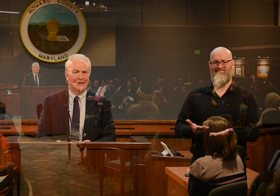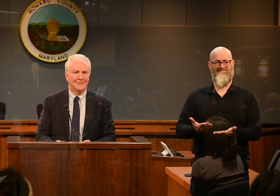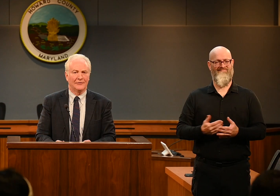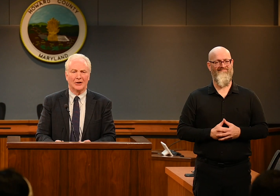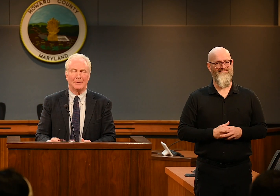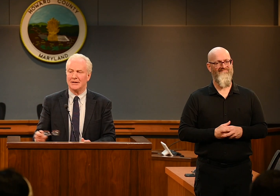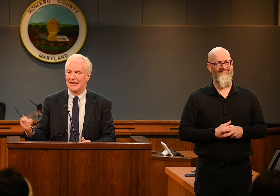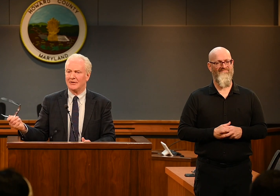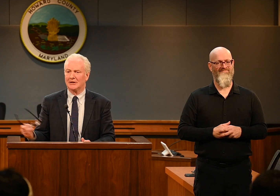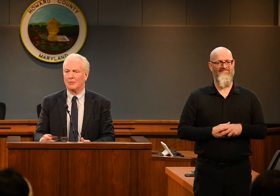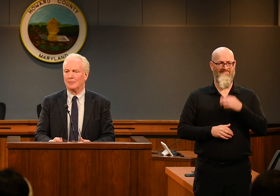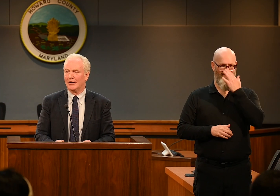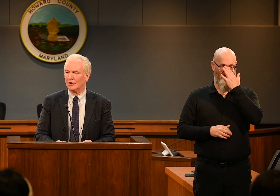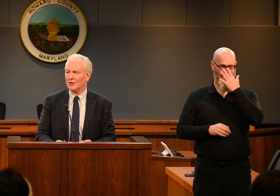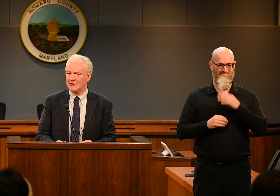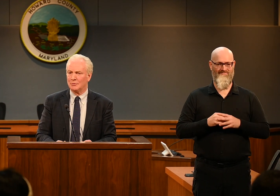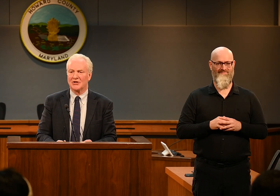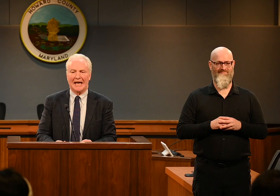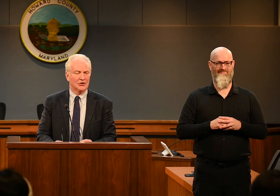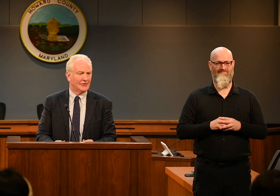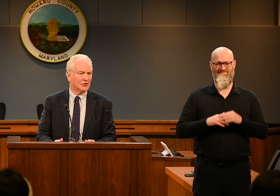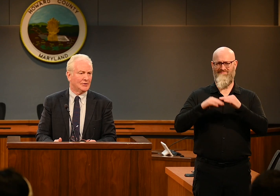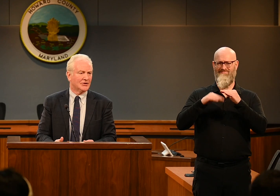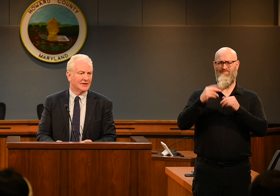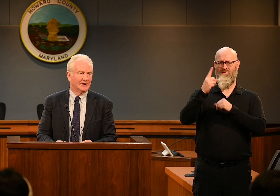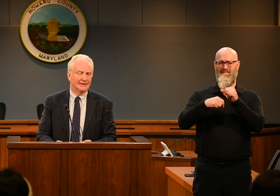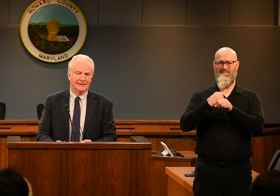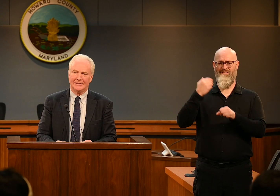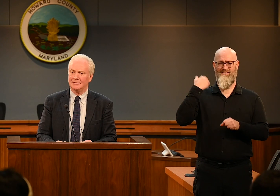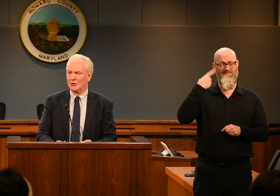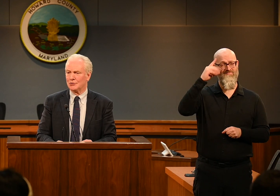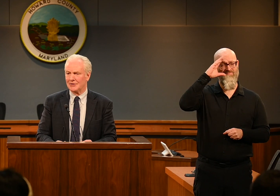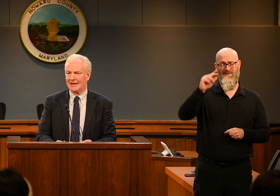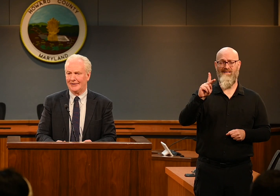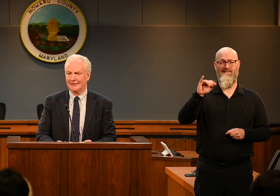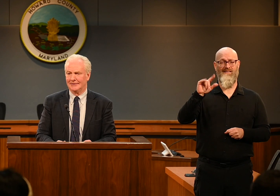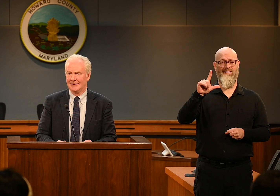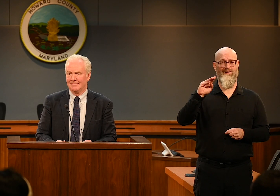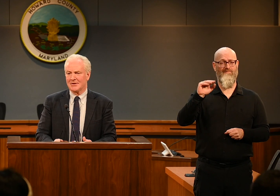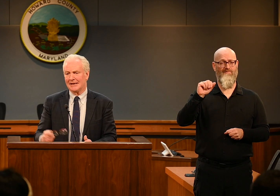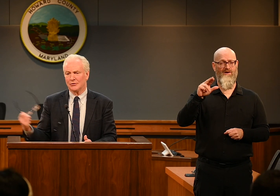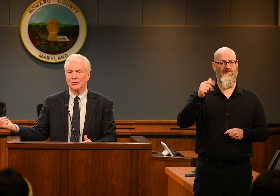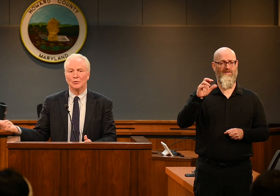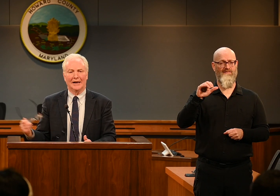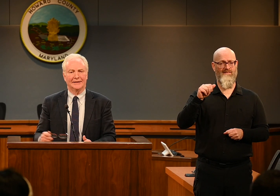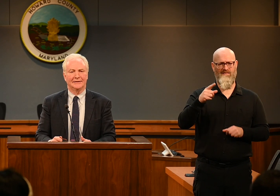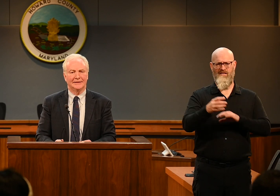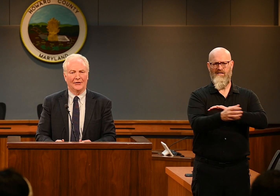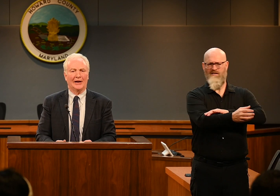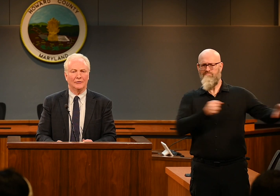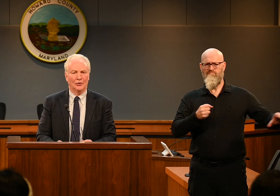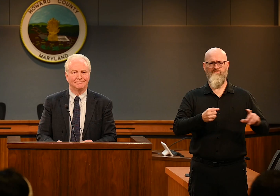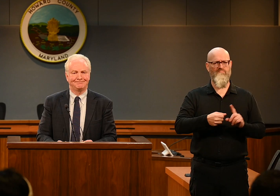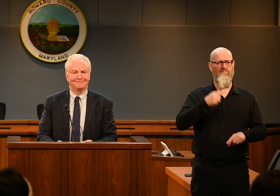that a fellow by the name of Kilmar Abrego Garcia was snatched off the streets in Prince George's County and sent to the Gulag in